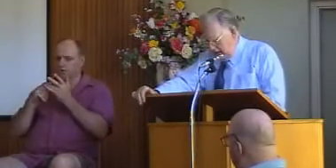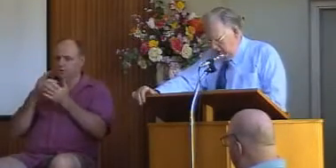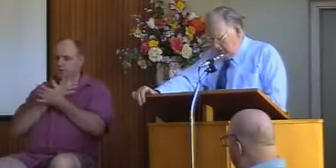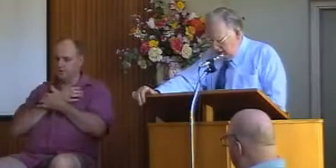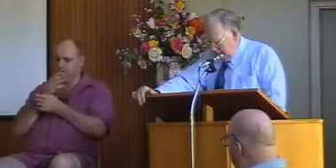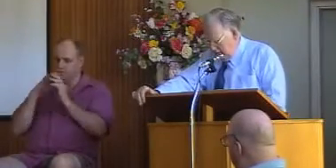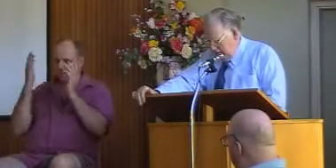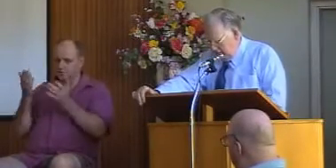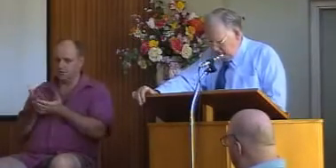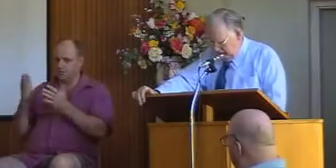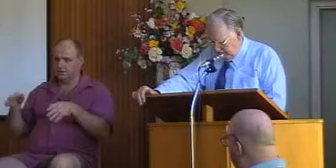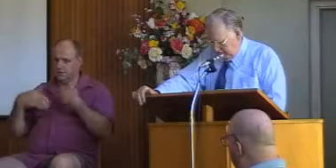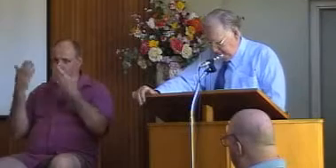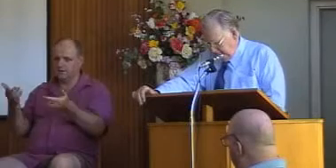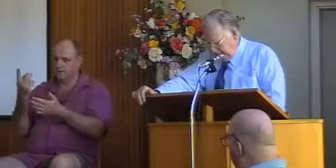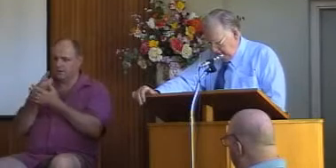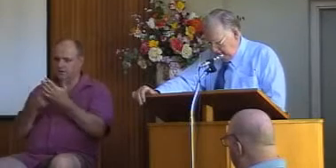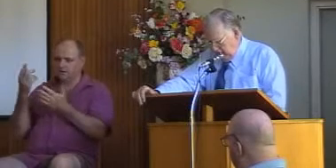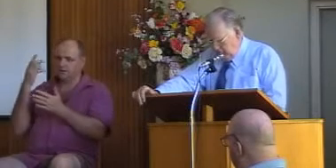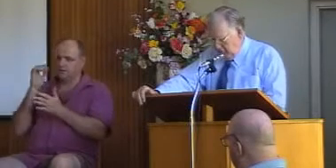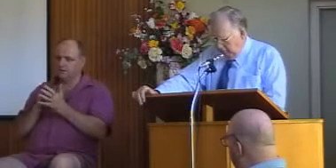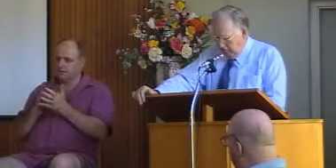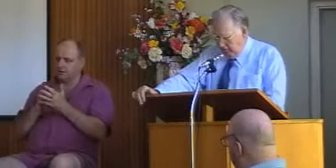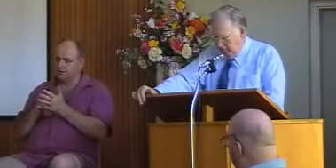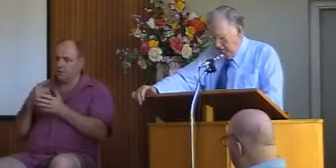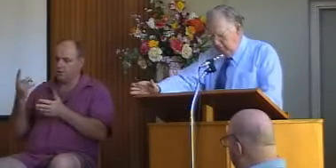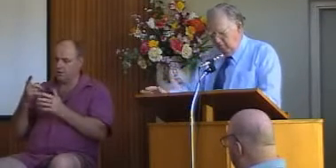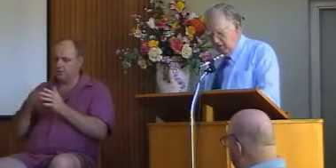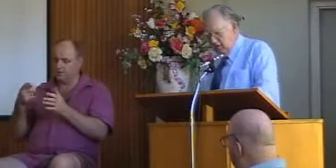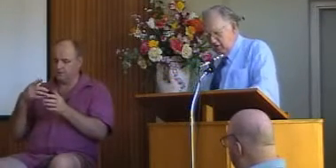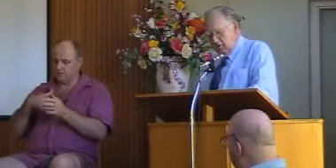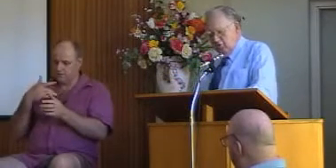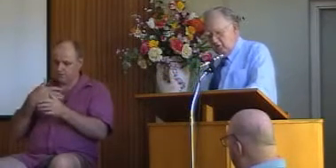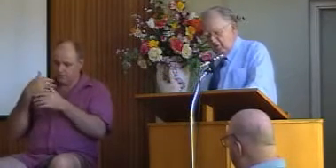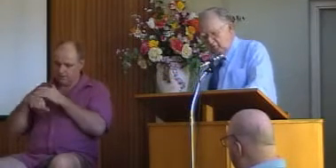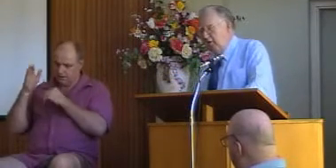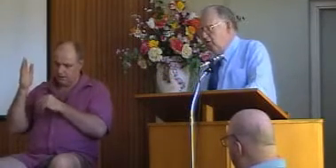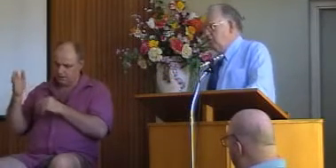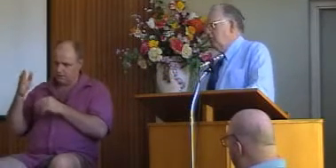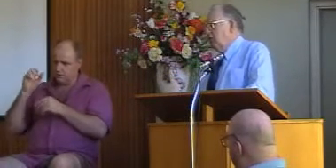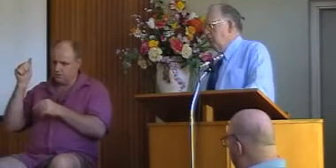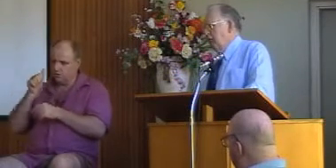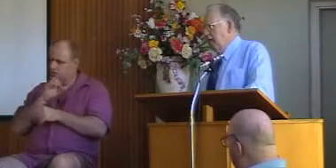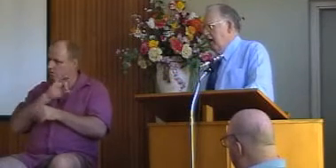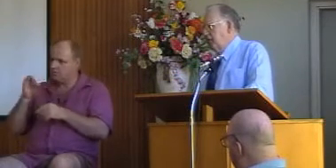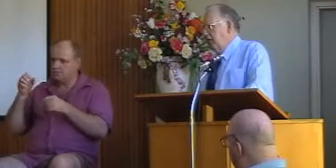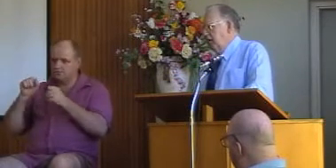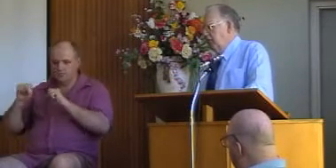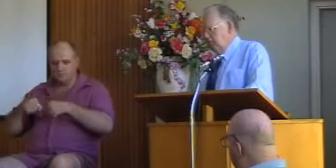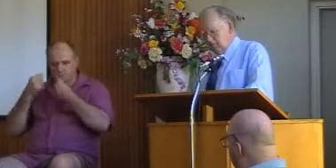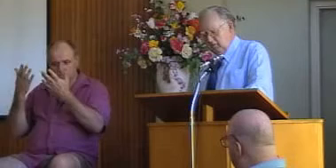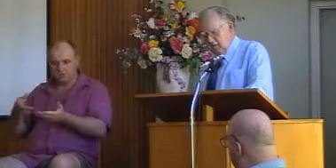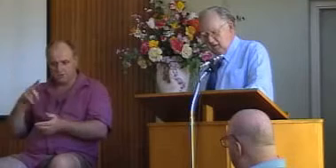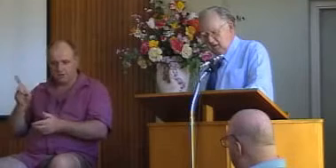He gave His only begotten Son, that whosoever believeth in Him should not perish, but have everlasting